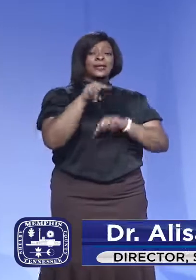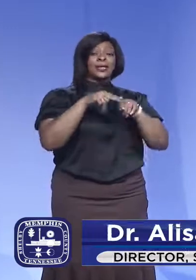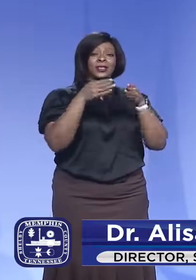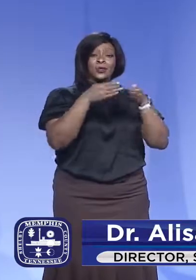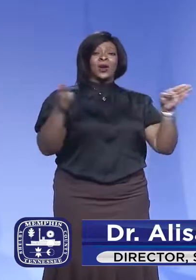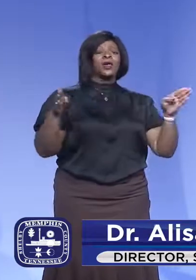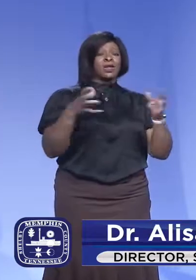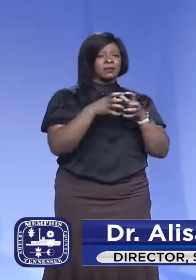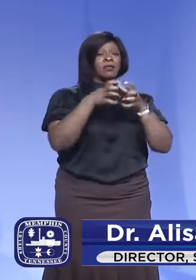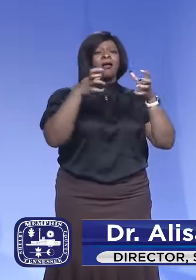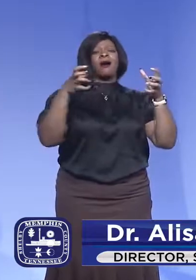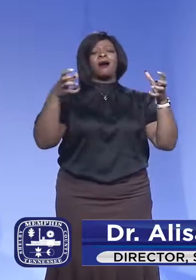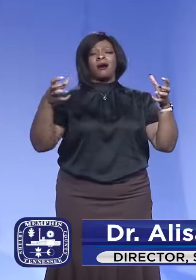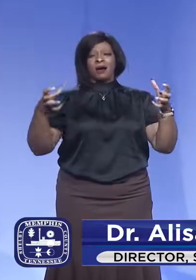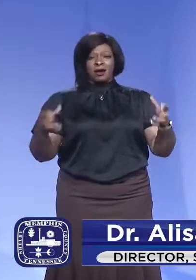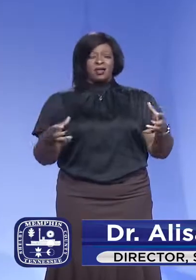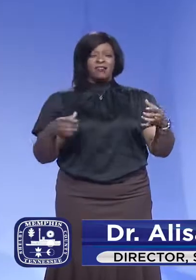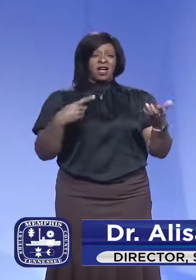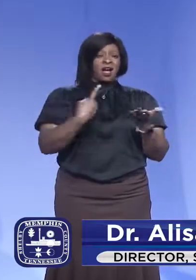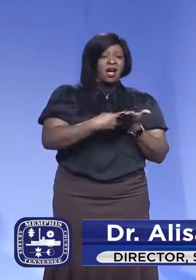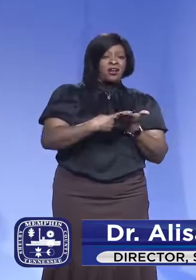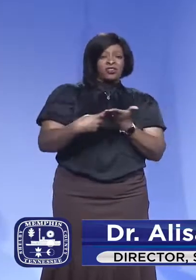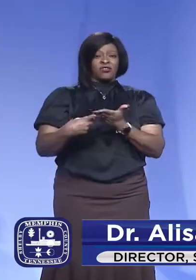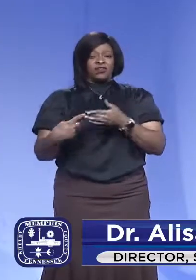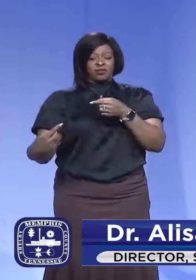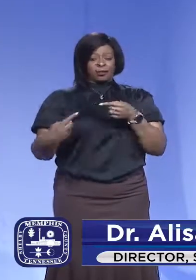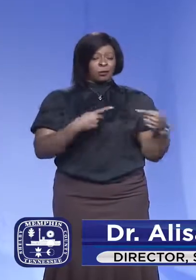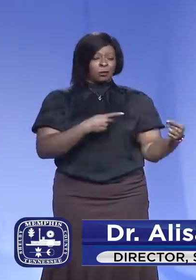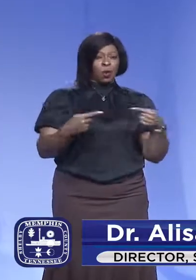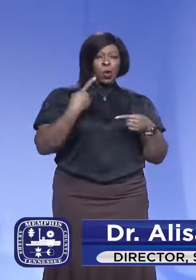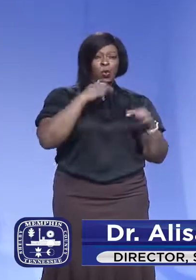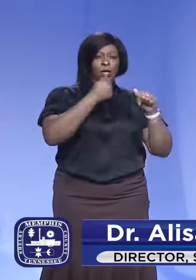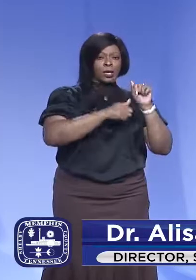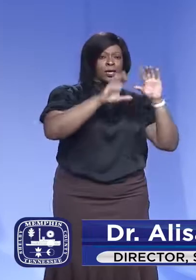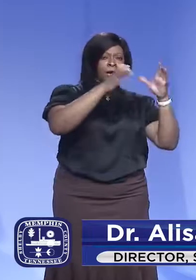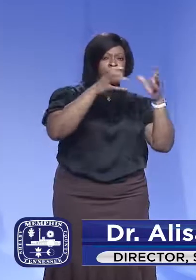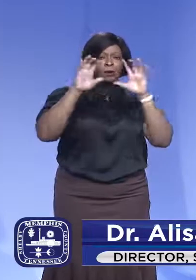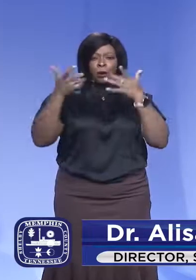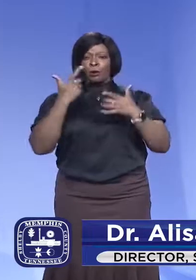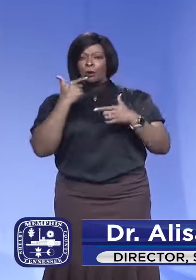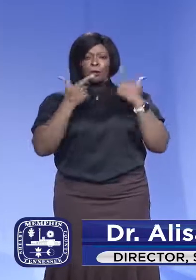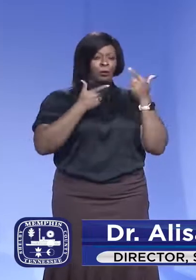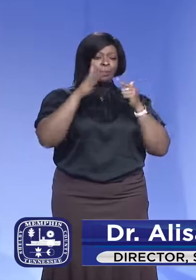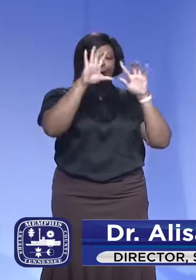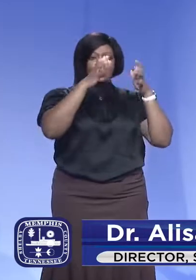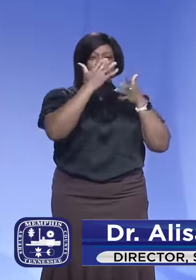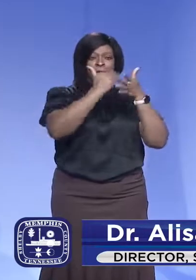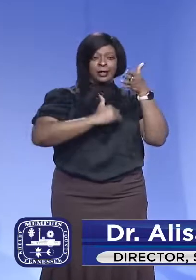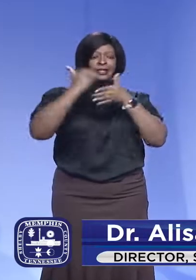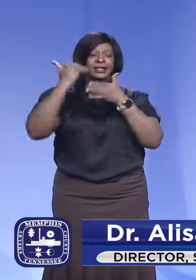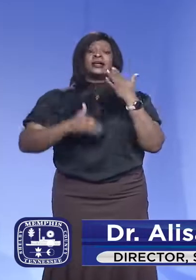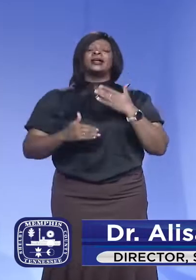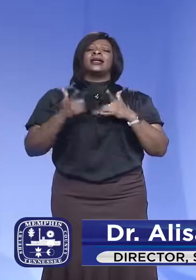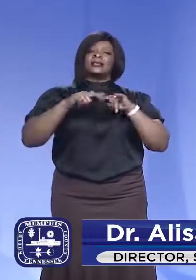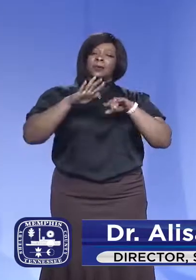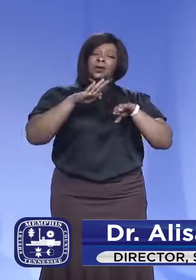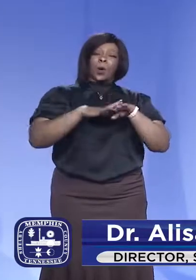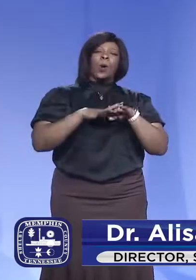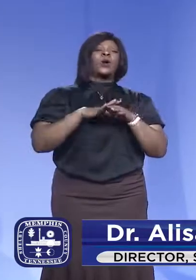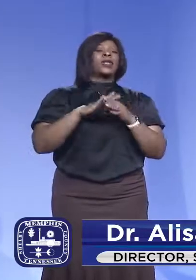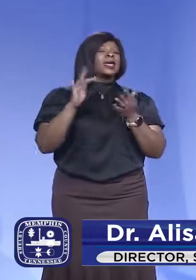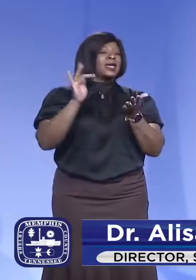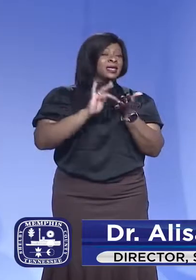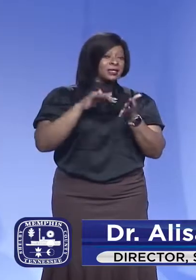nationwide there's a lot of controversy over who falls into what category, but the categories are determined on